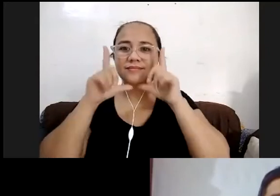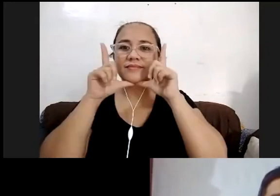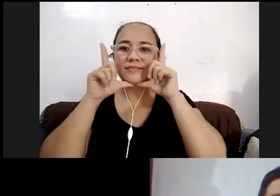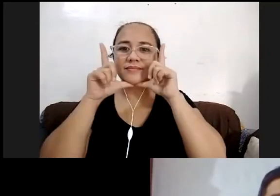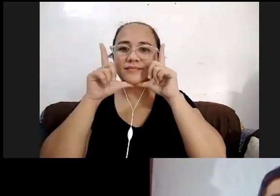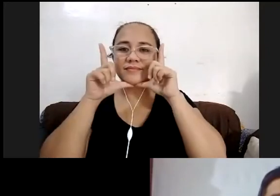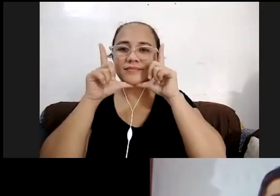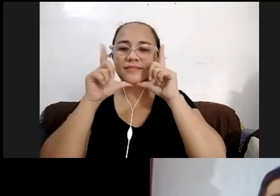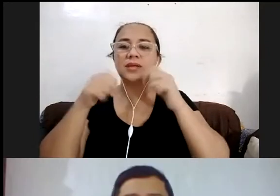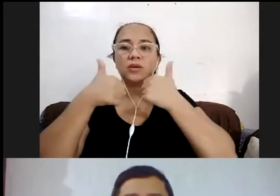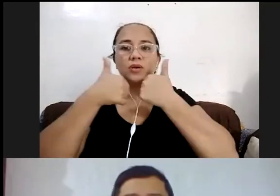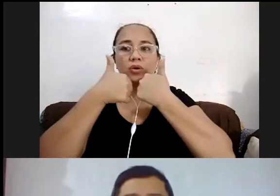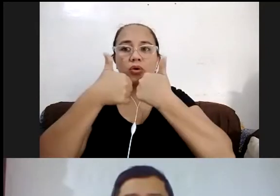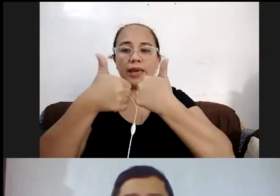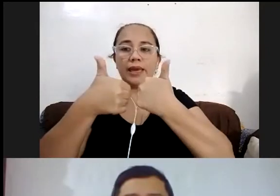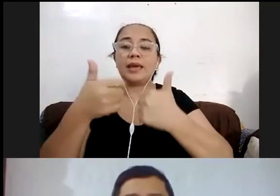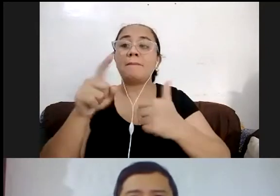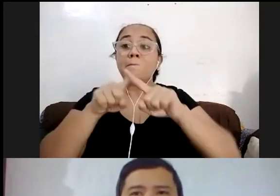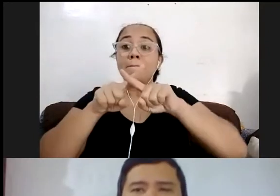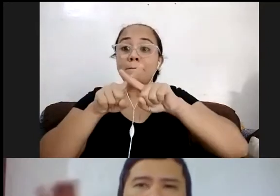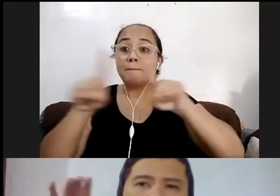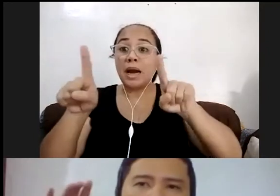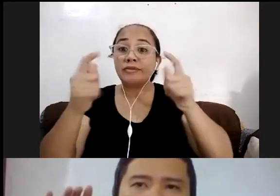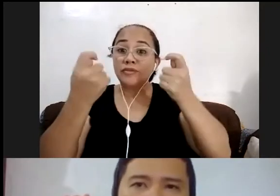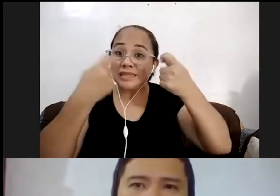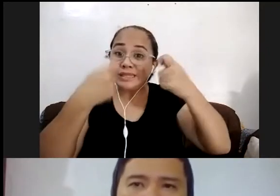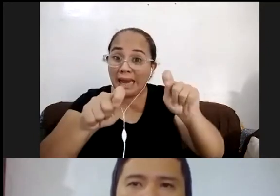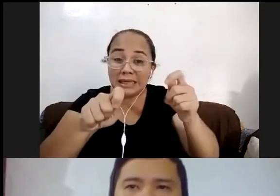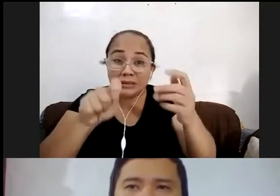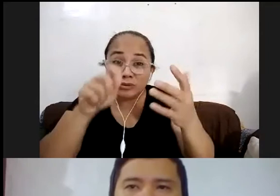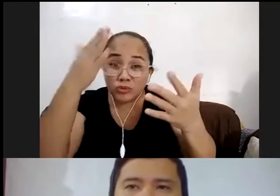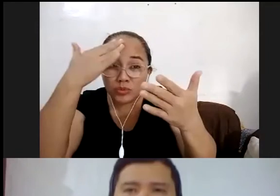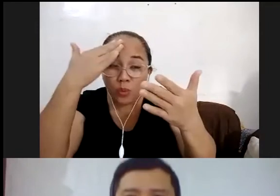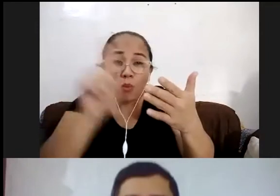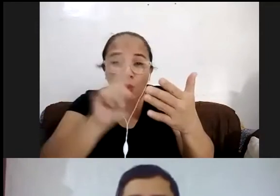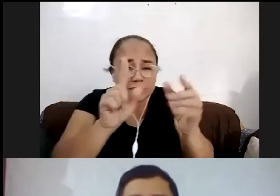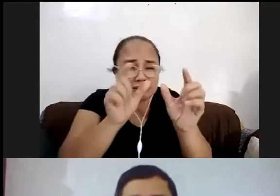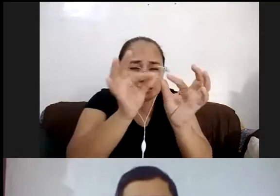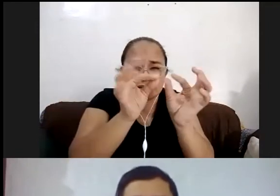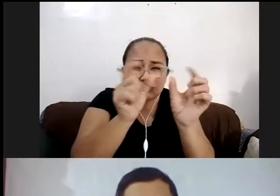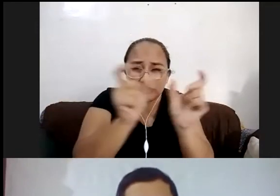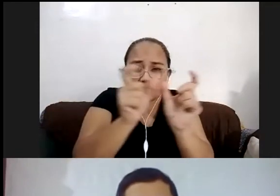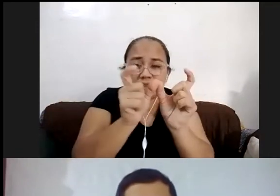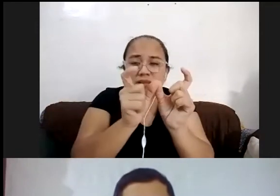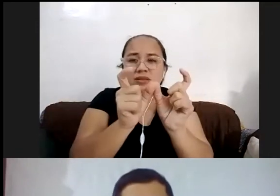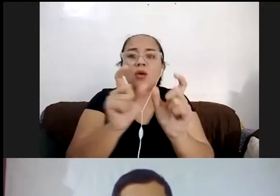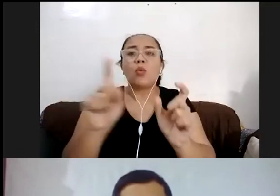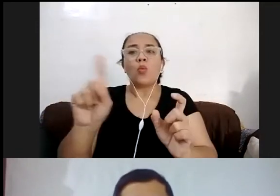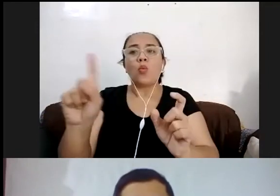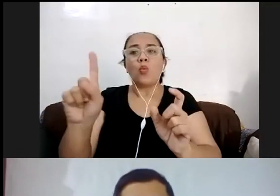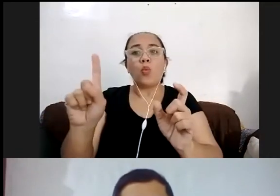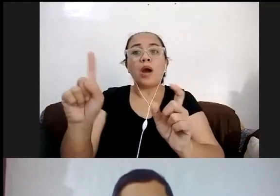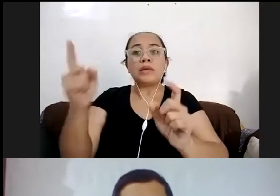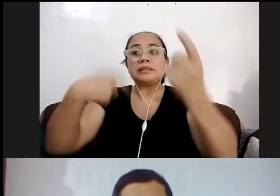Okay, but if you're trying to determine if something is a phrase, what sign are we using for phrase? What